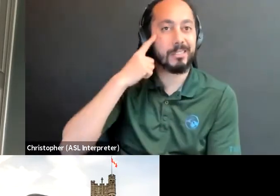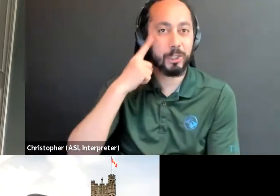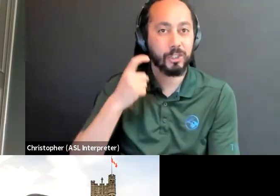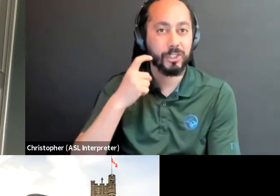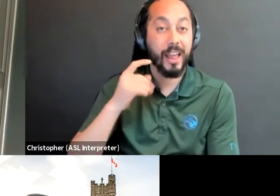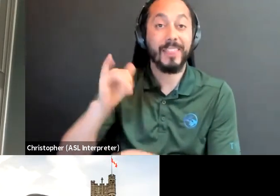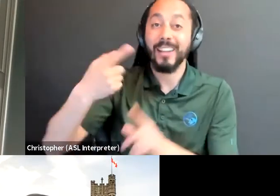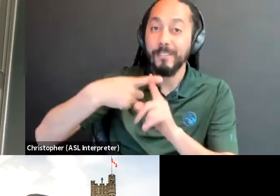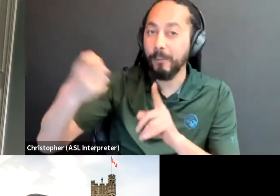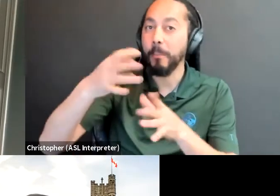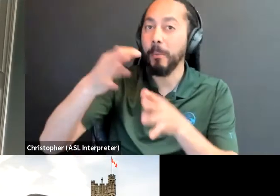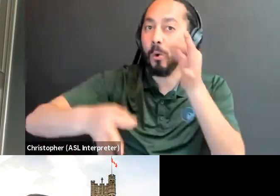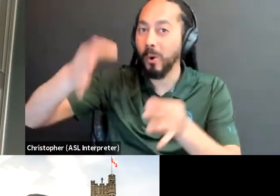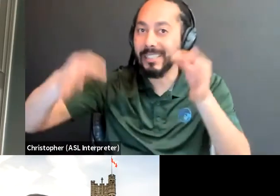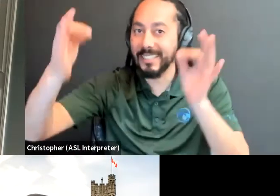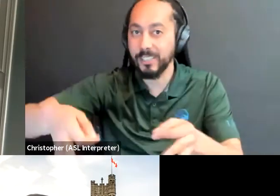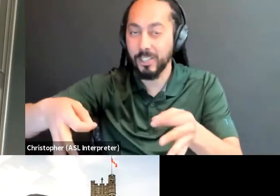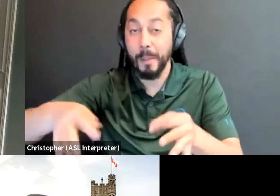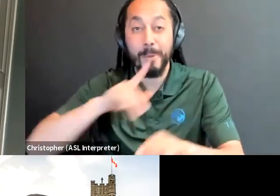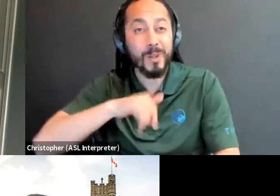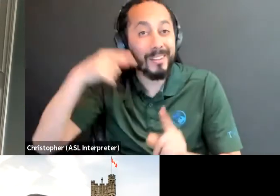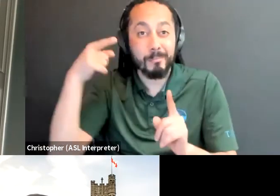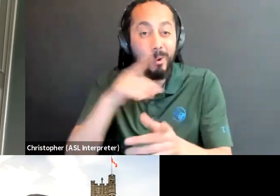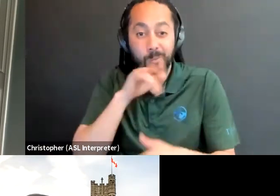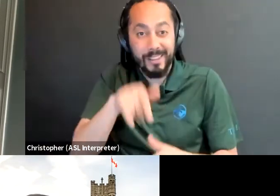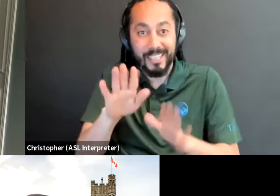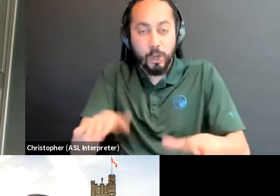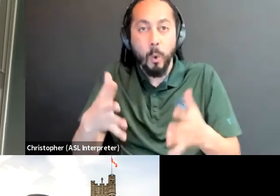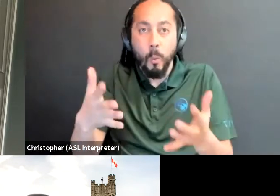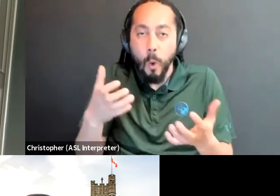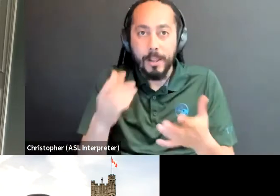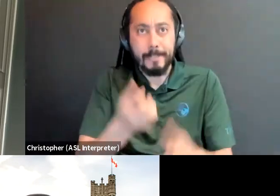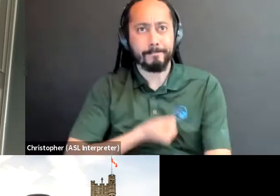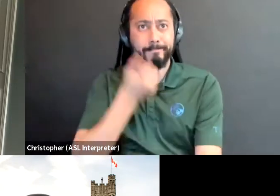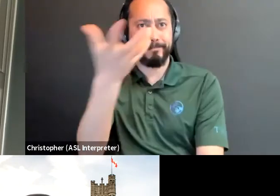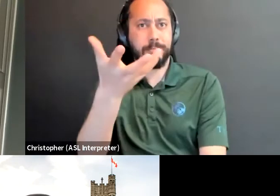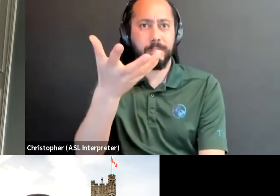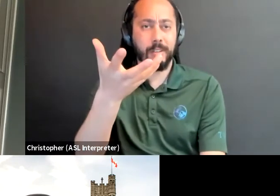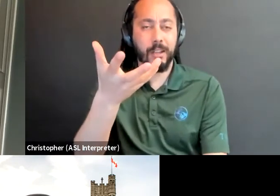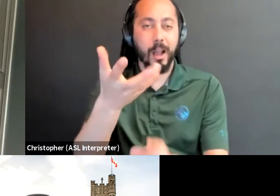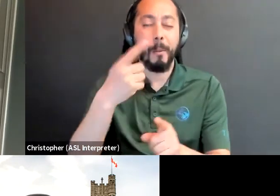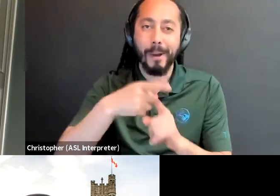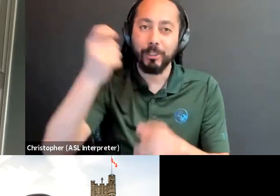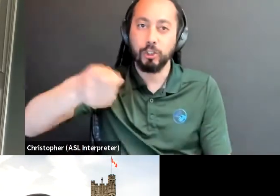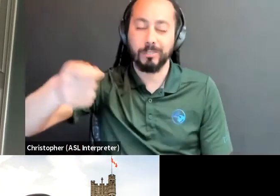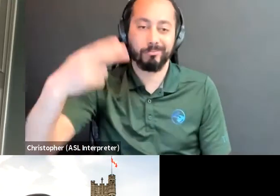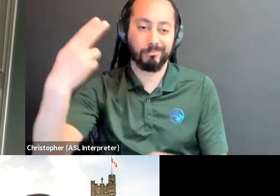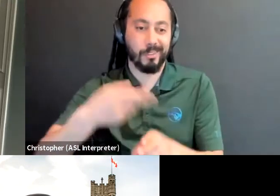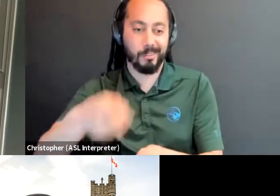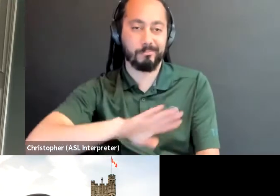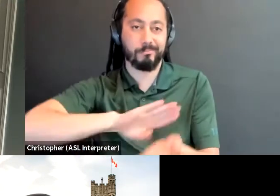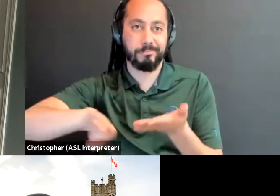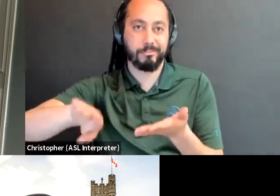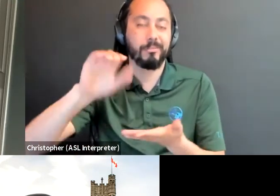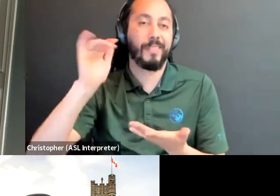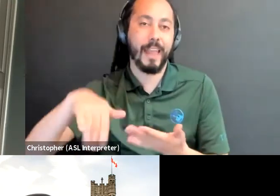only fact that those children wanted to be listened to by the judge was seen as a sign of those children being alienated by their